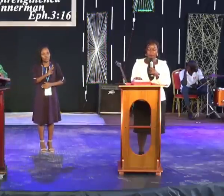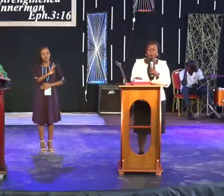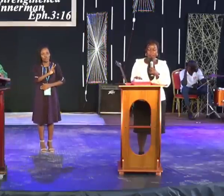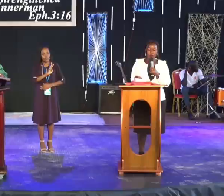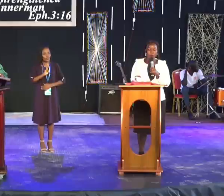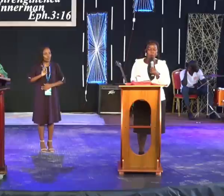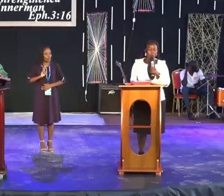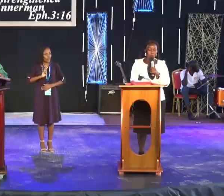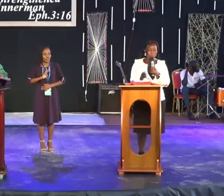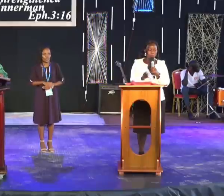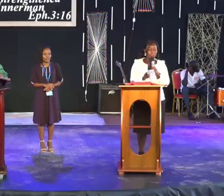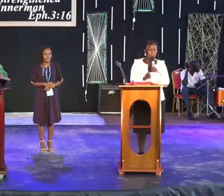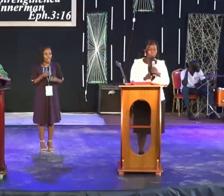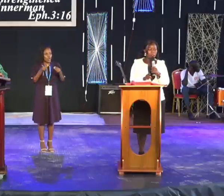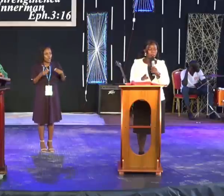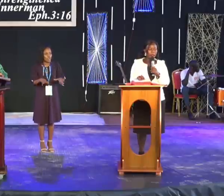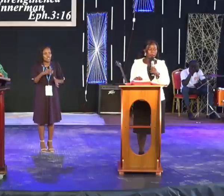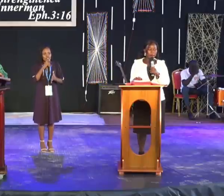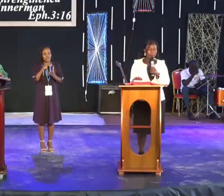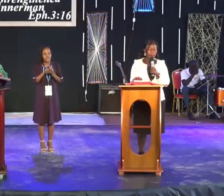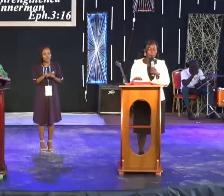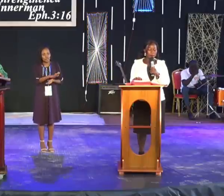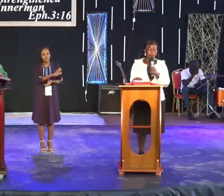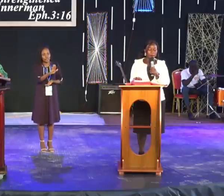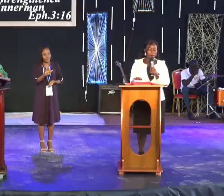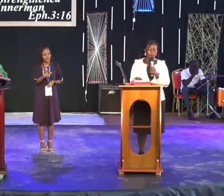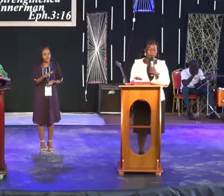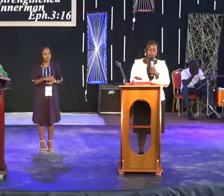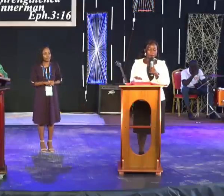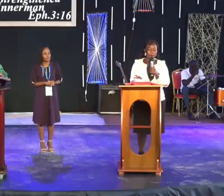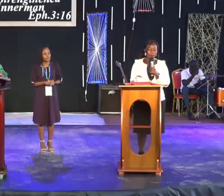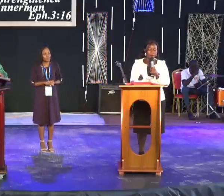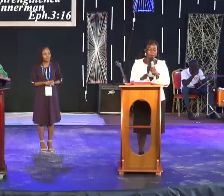ebibikka. Who lost their covers.